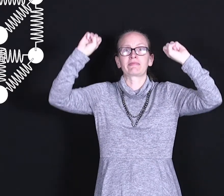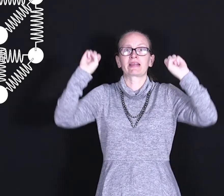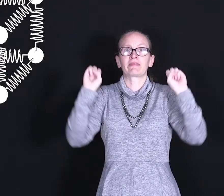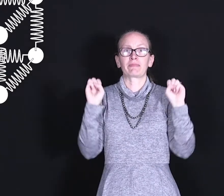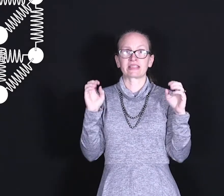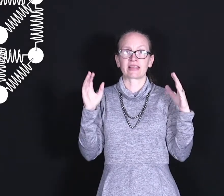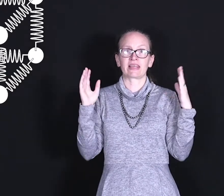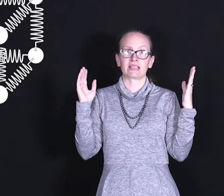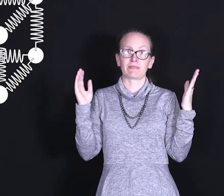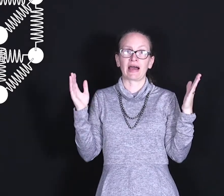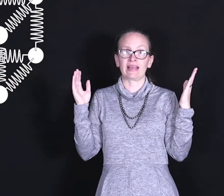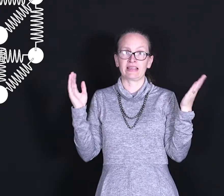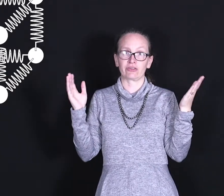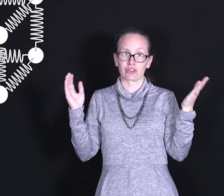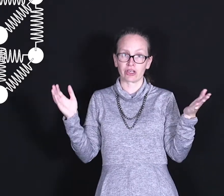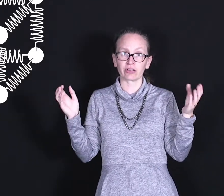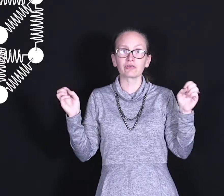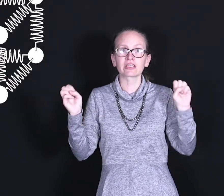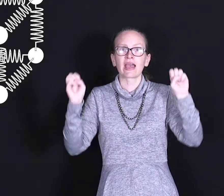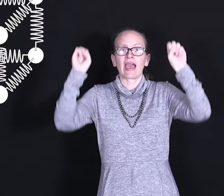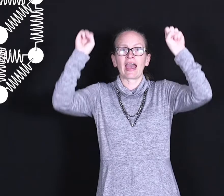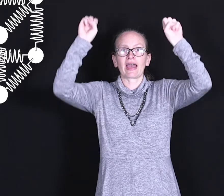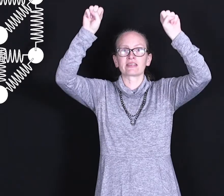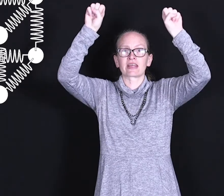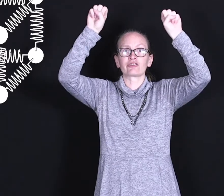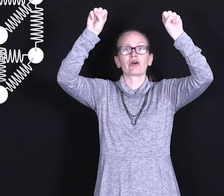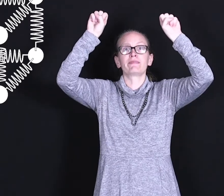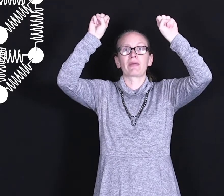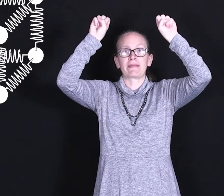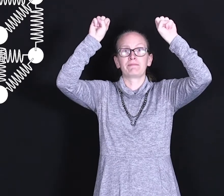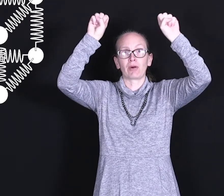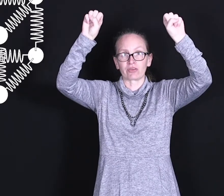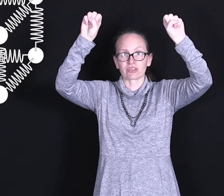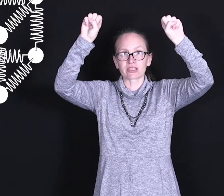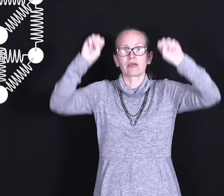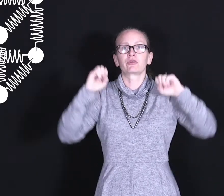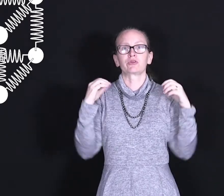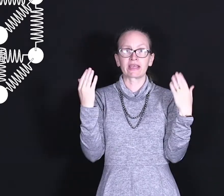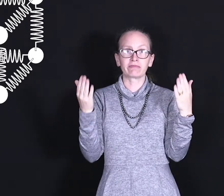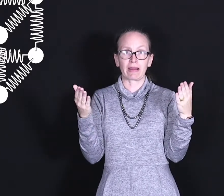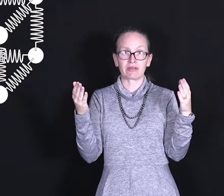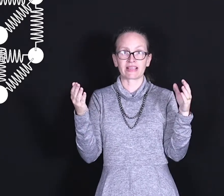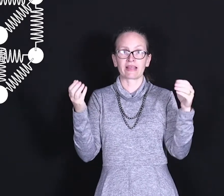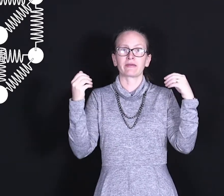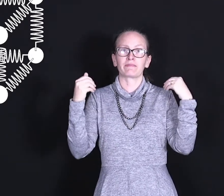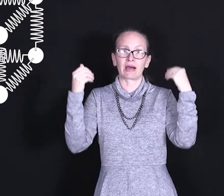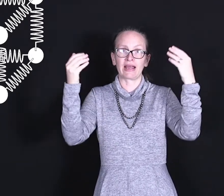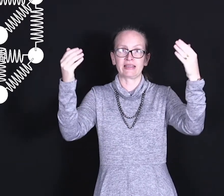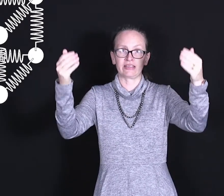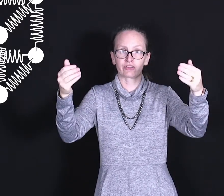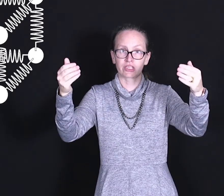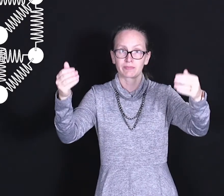can represent these by little circles, and they're joined by bonds, which we can represent by little